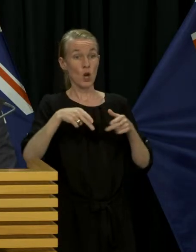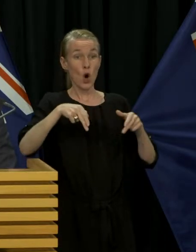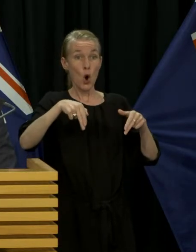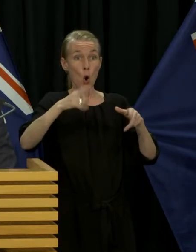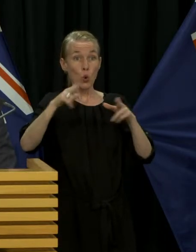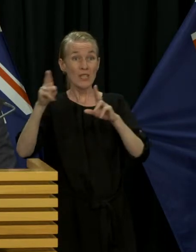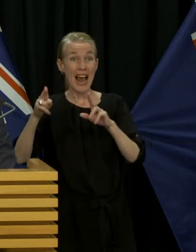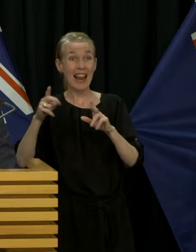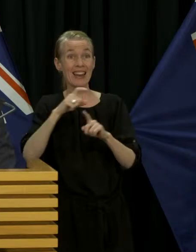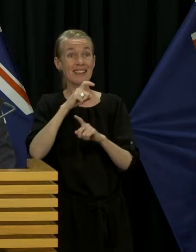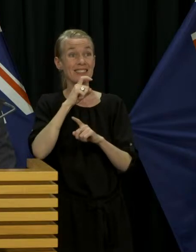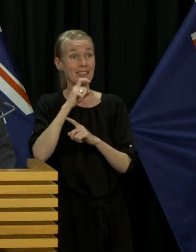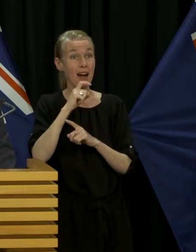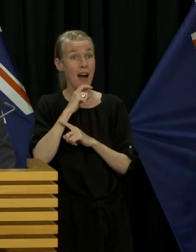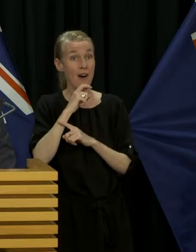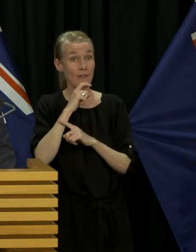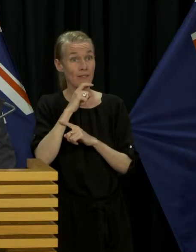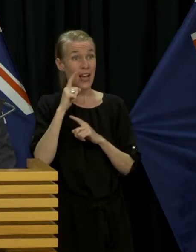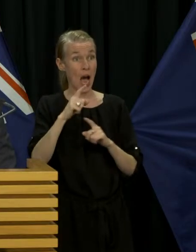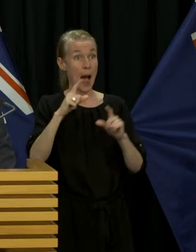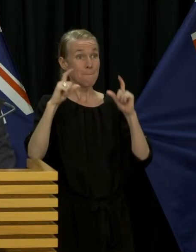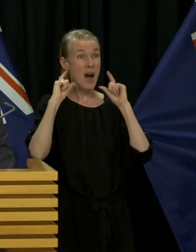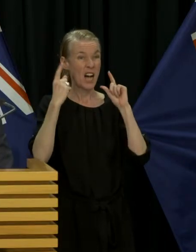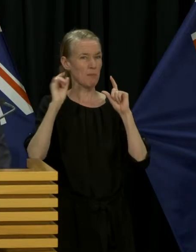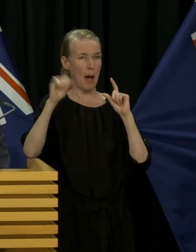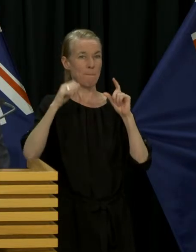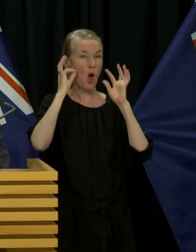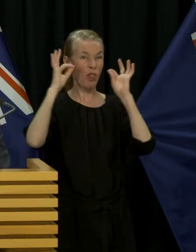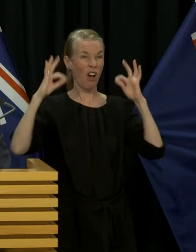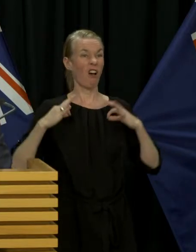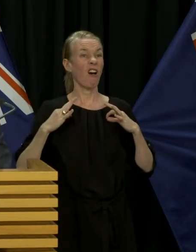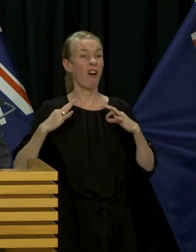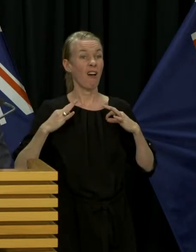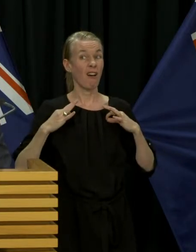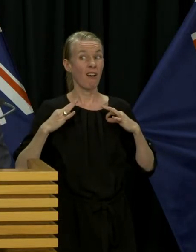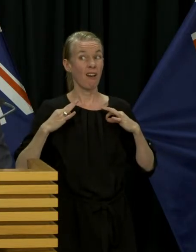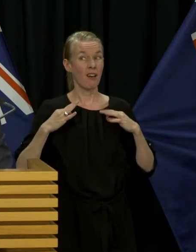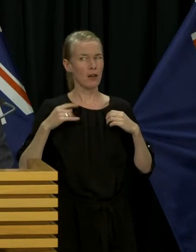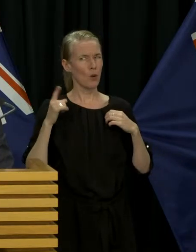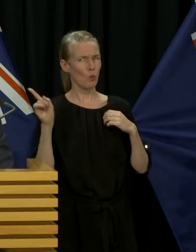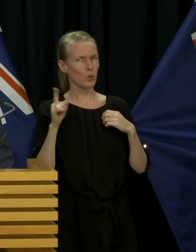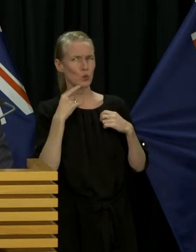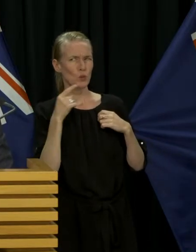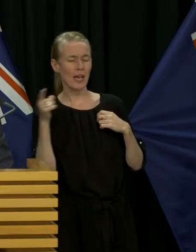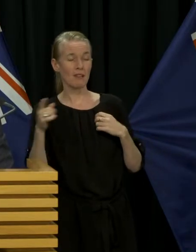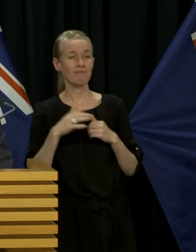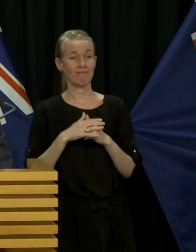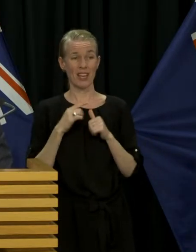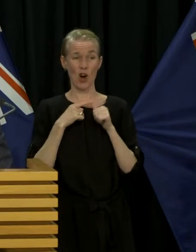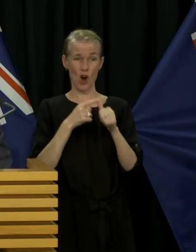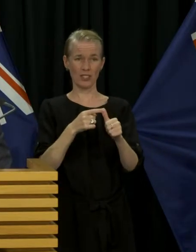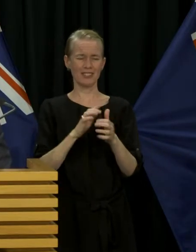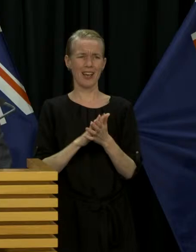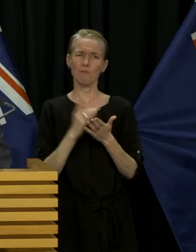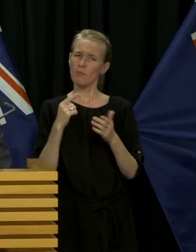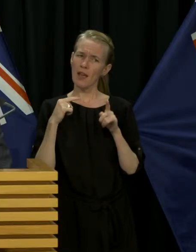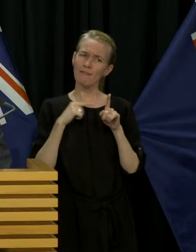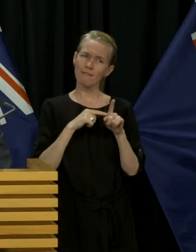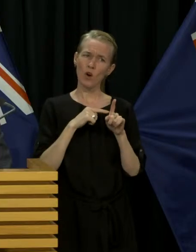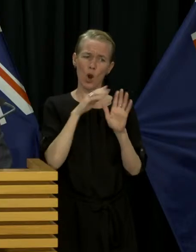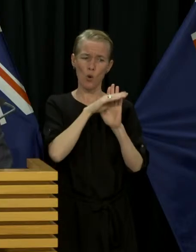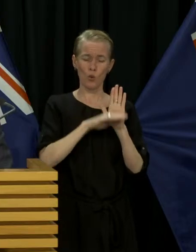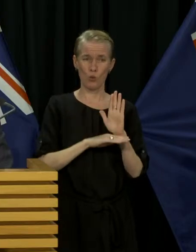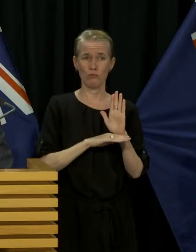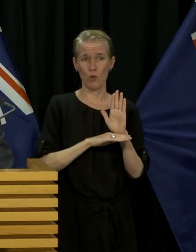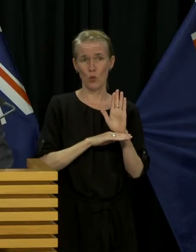their necks? Well, I think the recommendation from me, as it would be from everybody in health, is that they wear them according to the guidance that they are